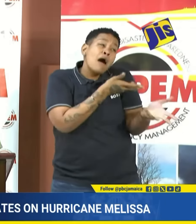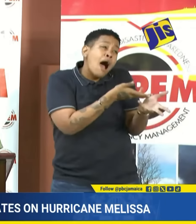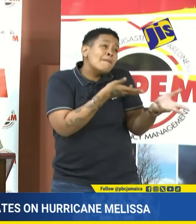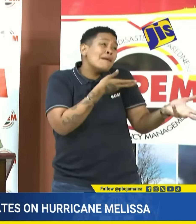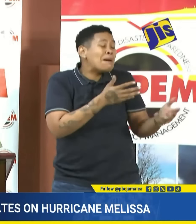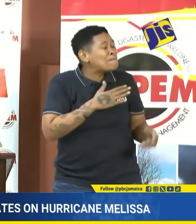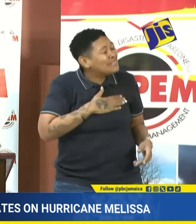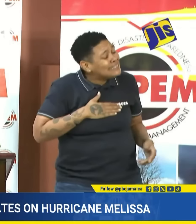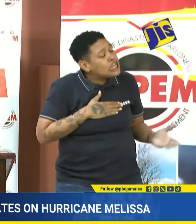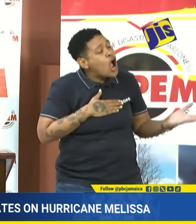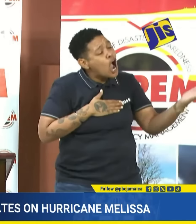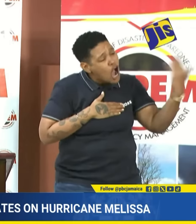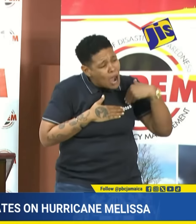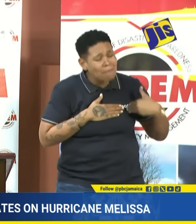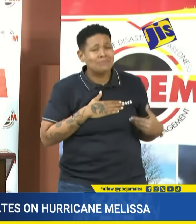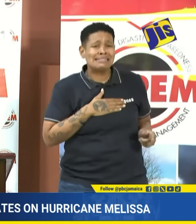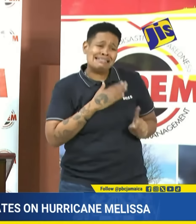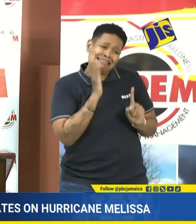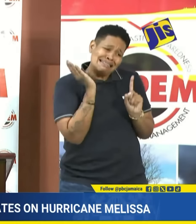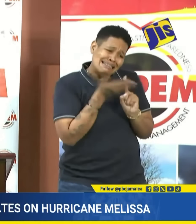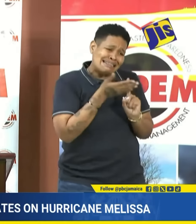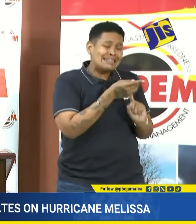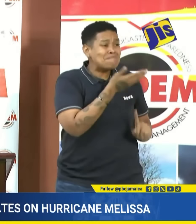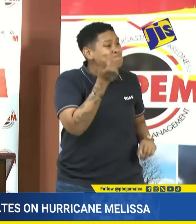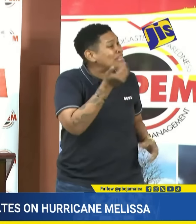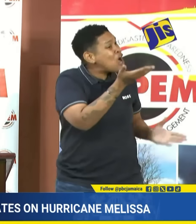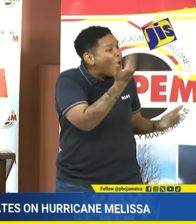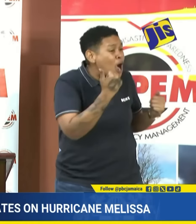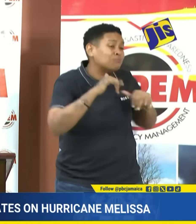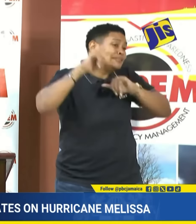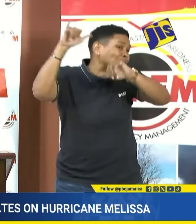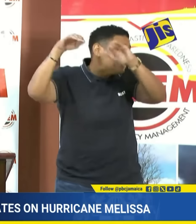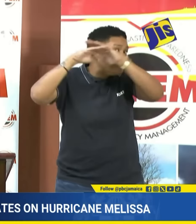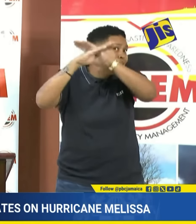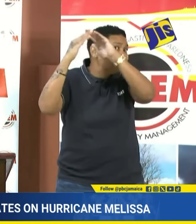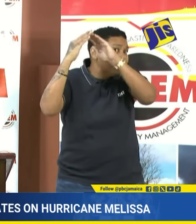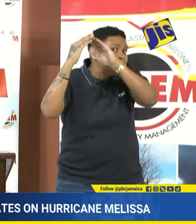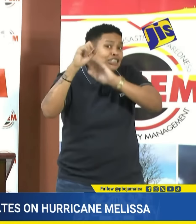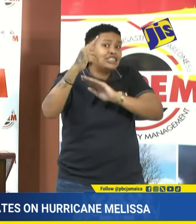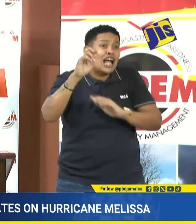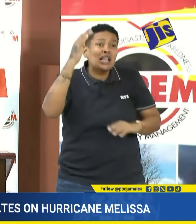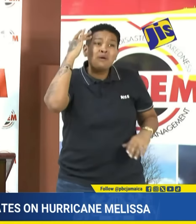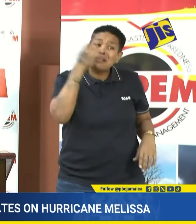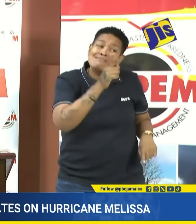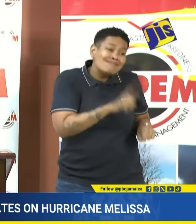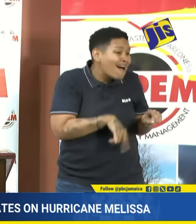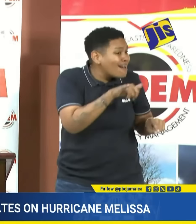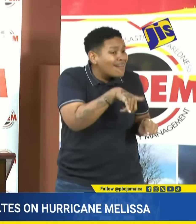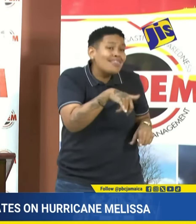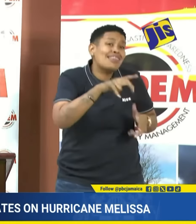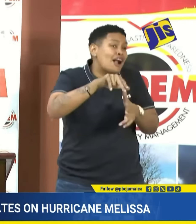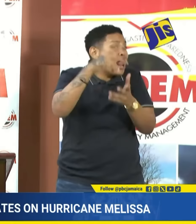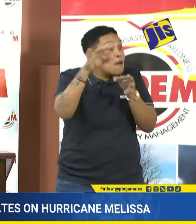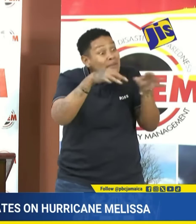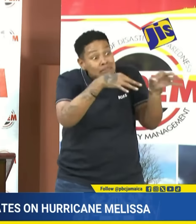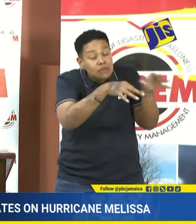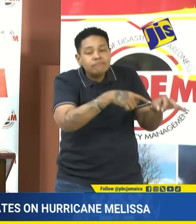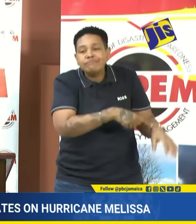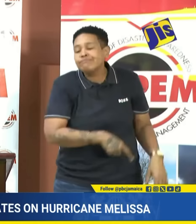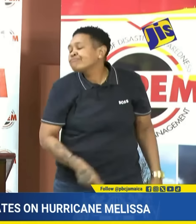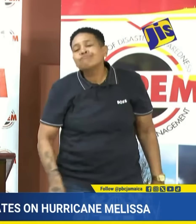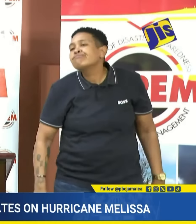trying to convince him it is in his best interest to go to the shelters. And